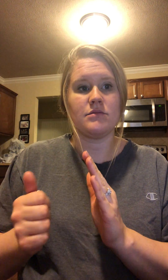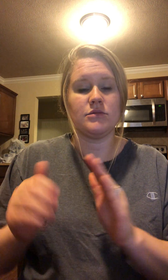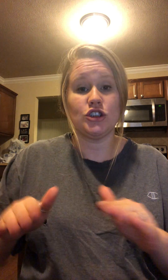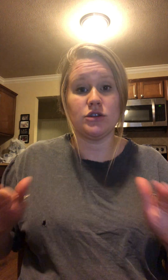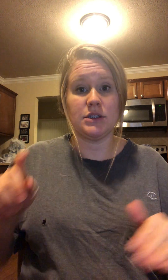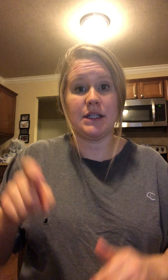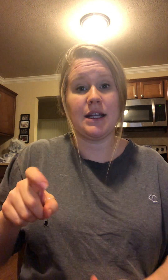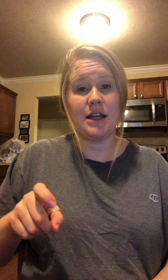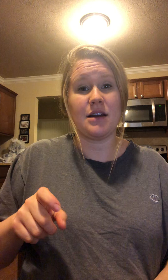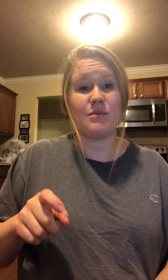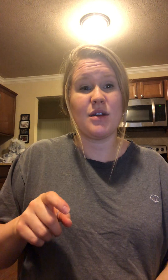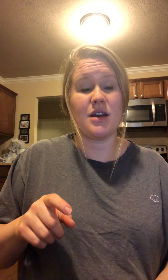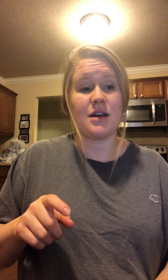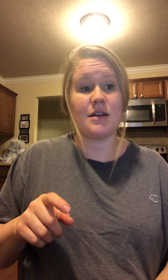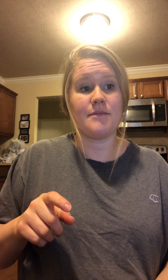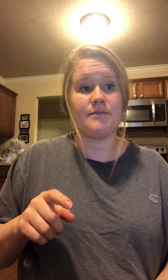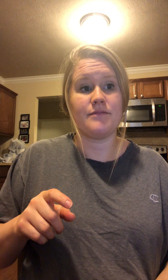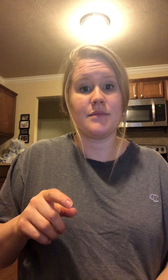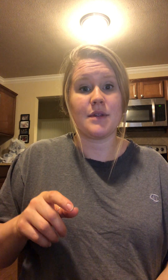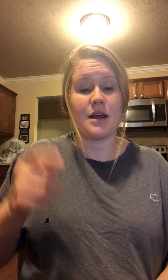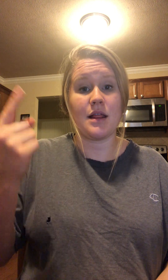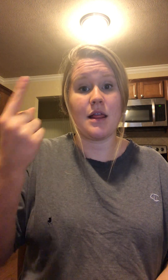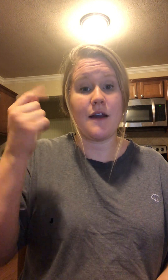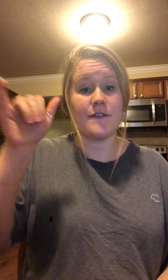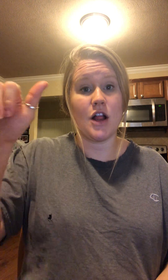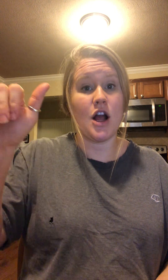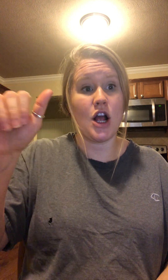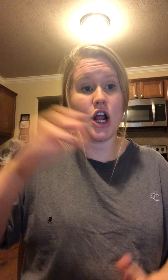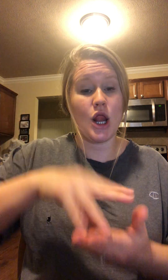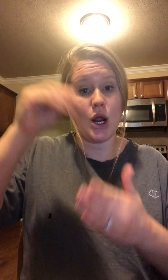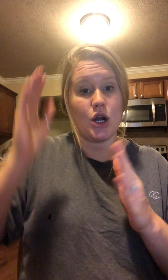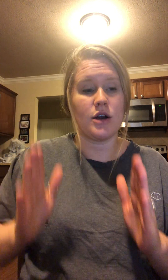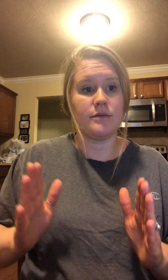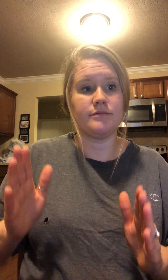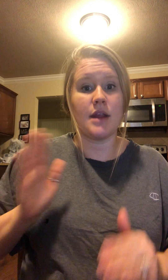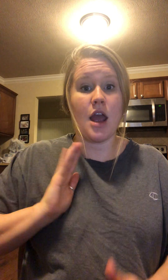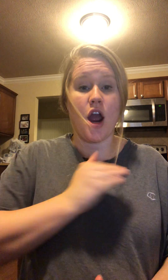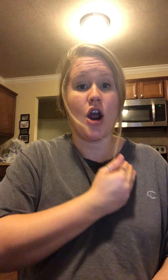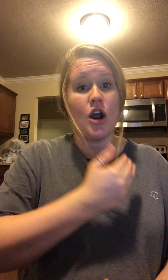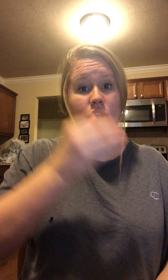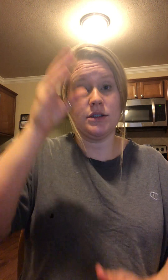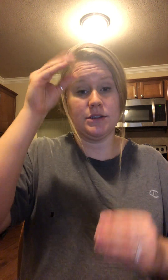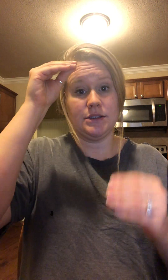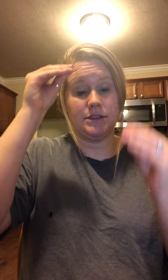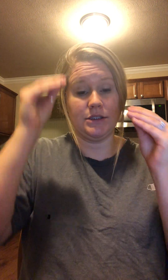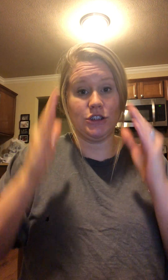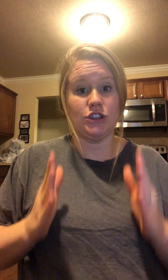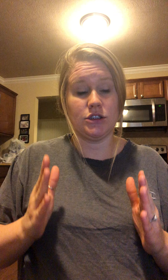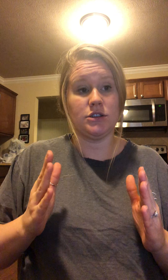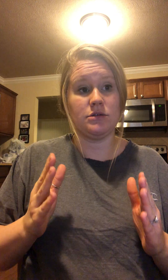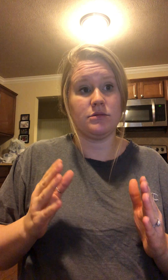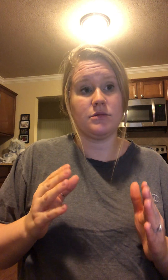kindergarten teachers make learning fun, exciting, and memorable.